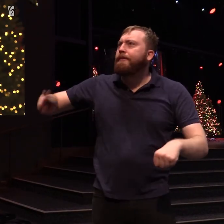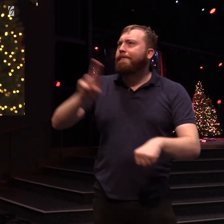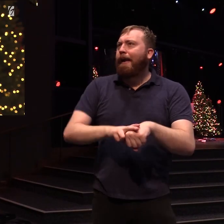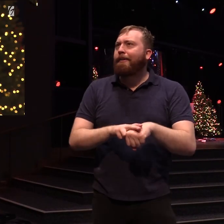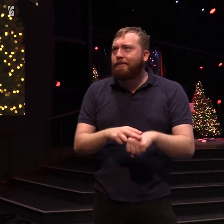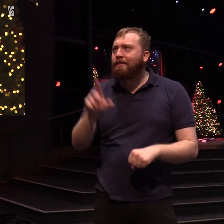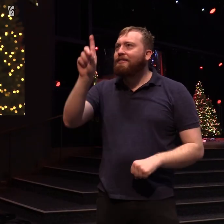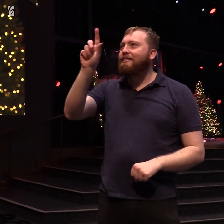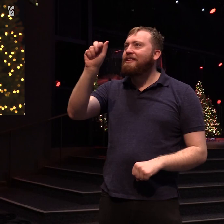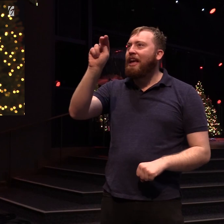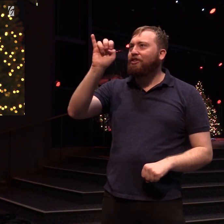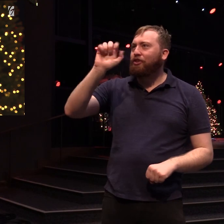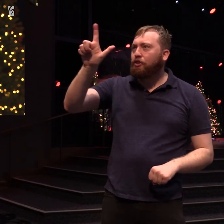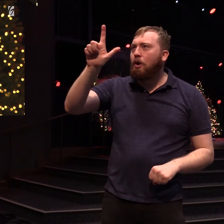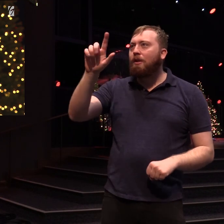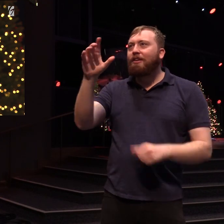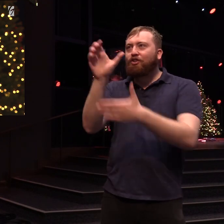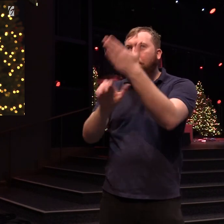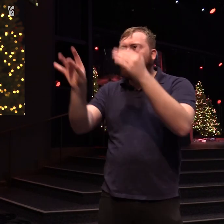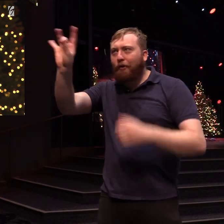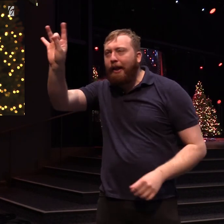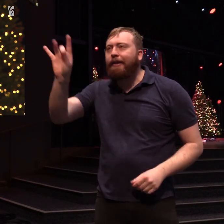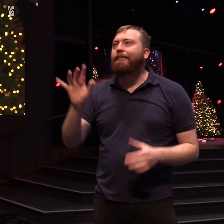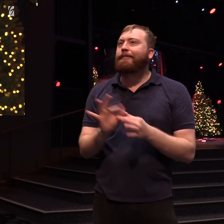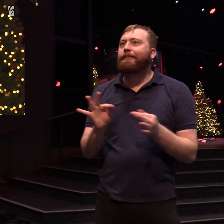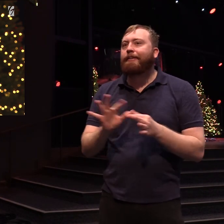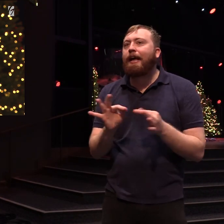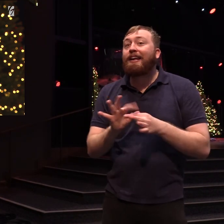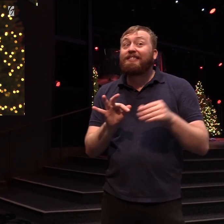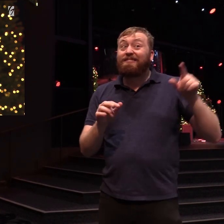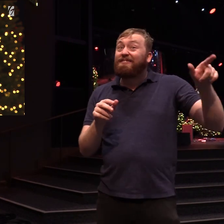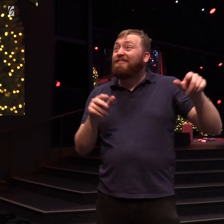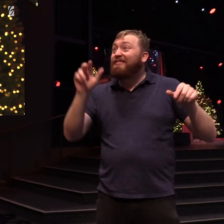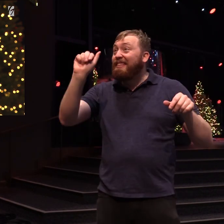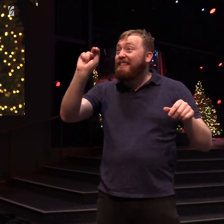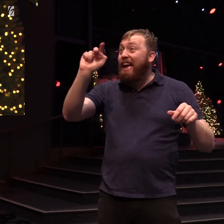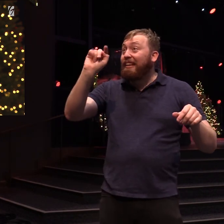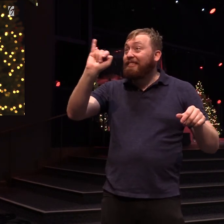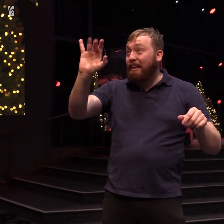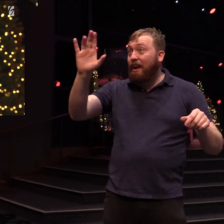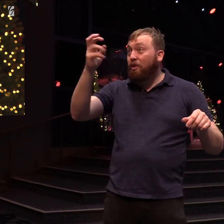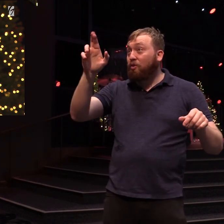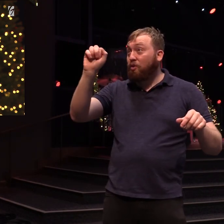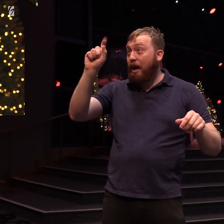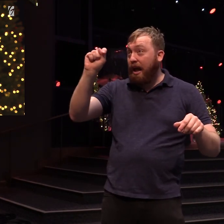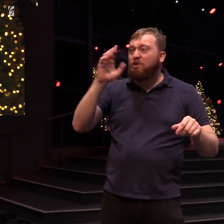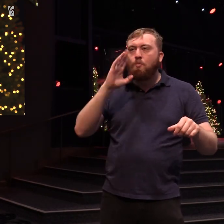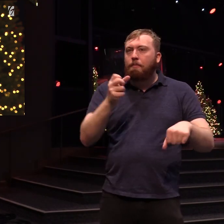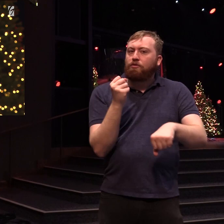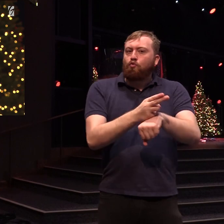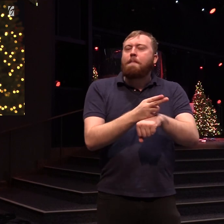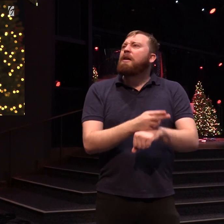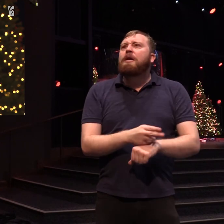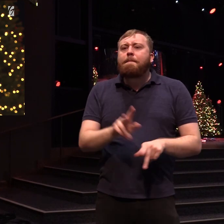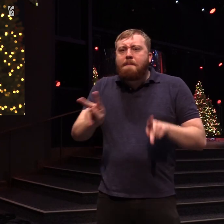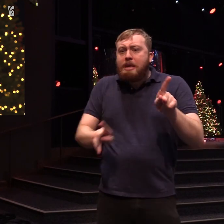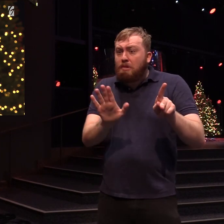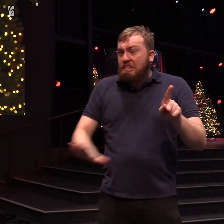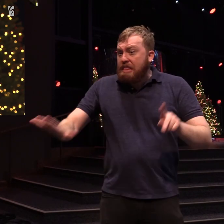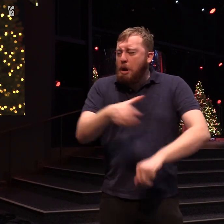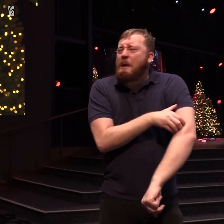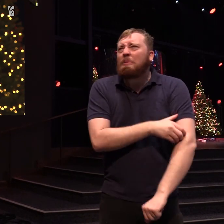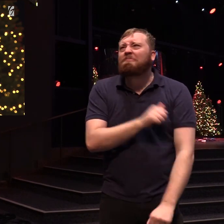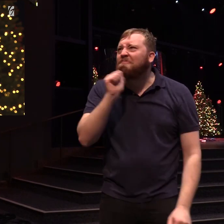says, "The Antichrist will be destroyed, and not by human power." Satan will be chained.